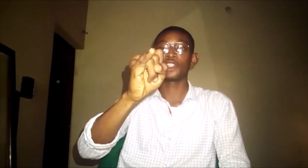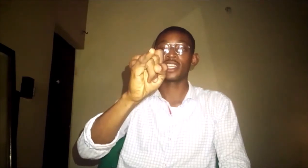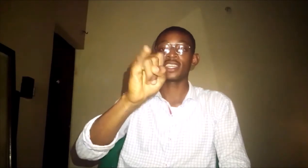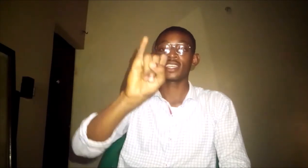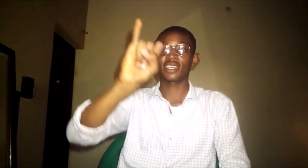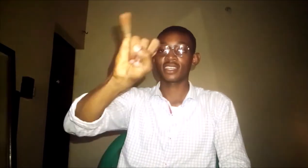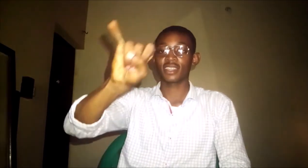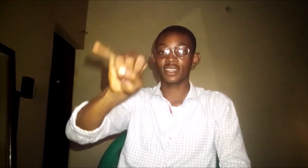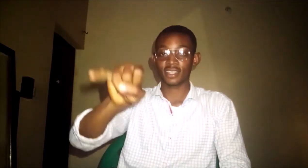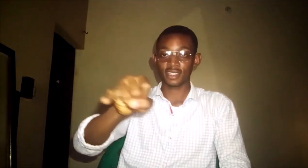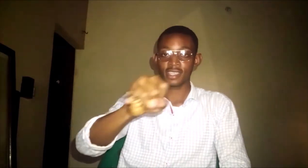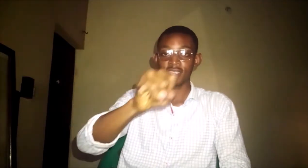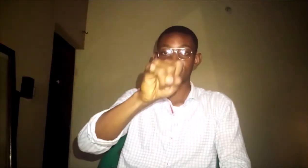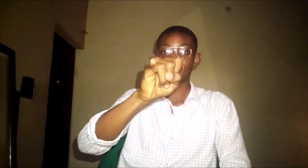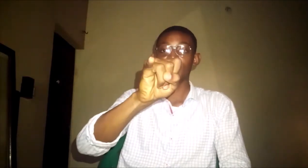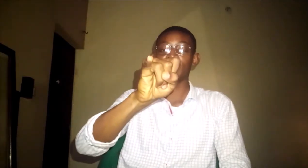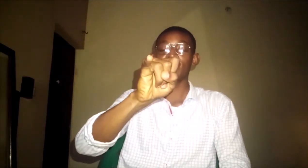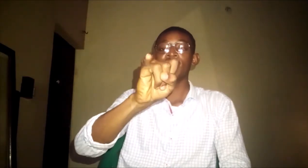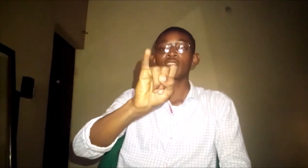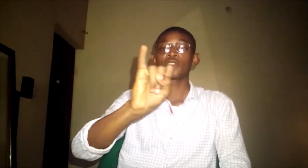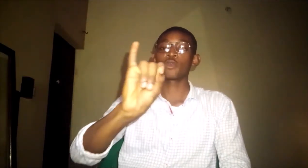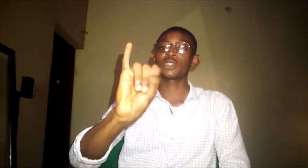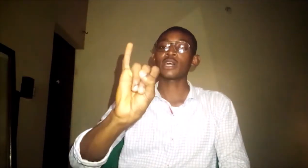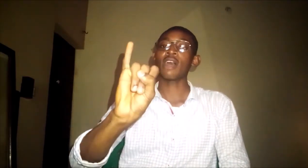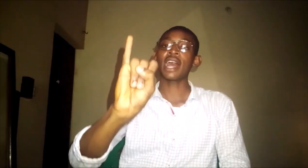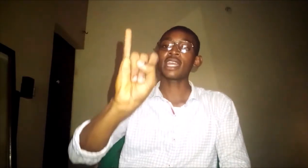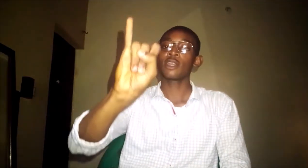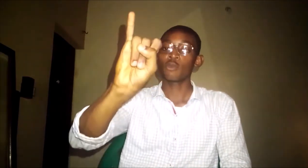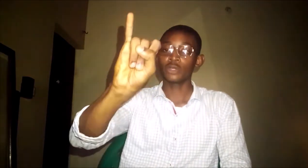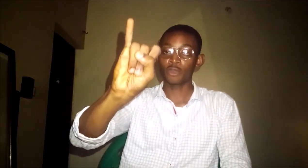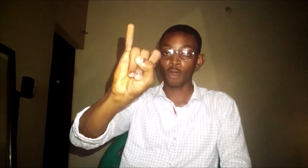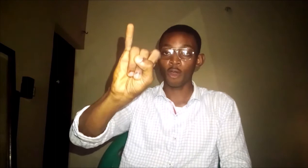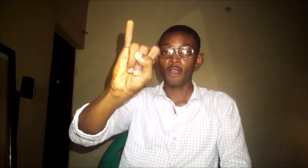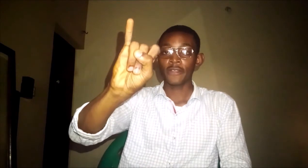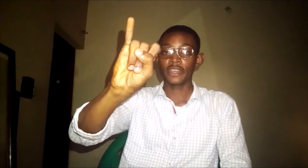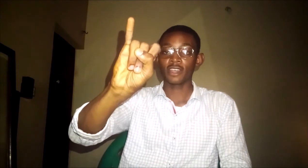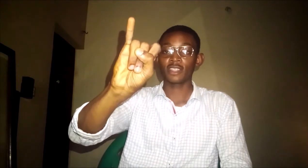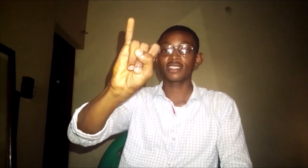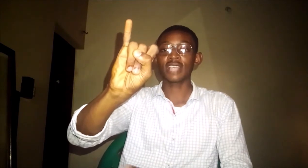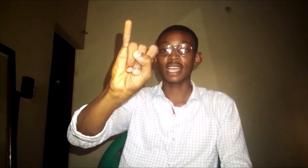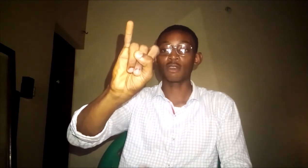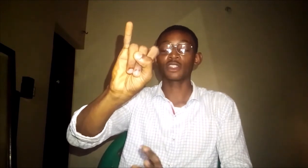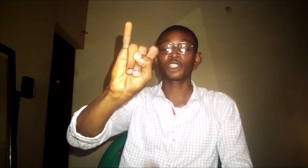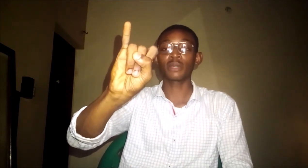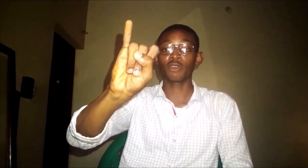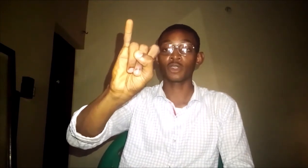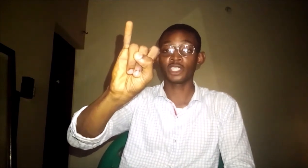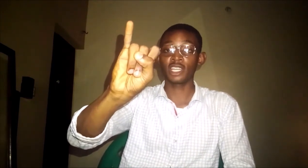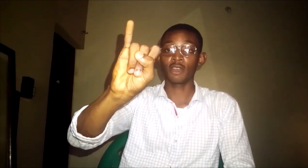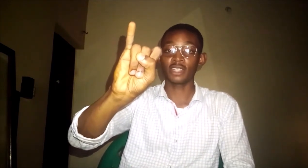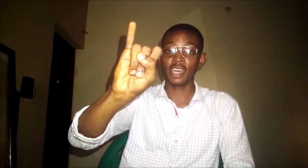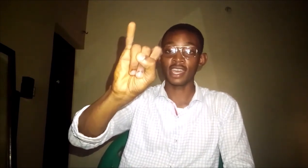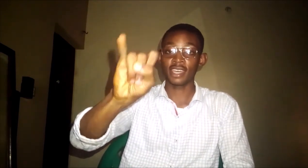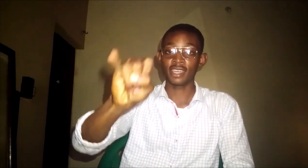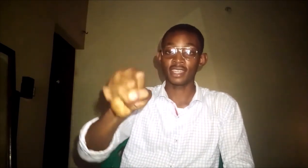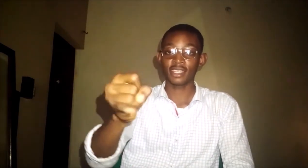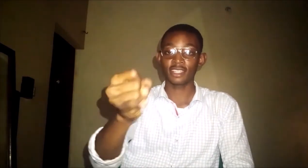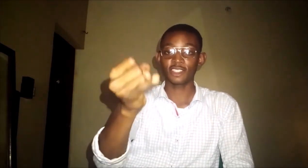J. J. So with our I, we draw the sign or the shape for J on the E.